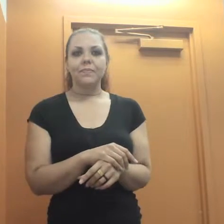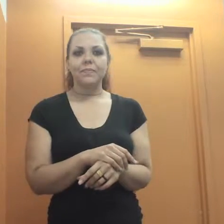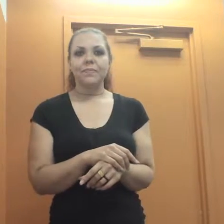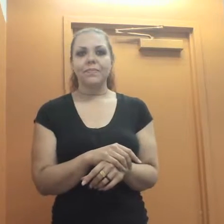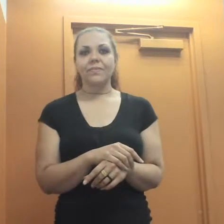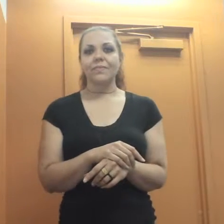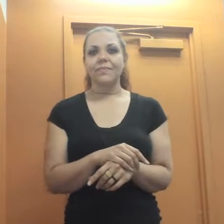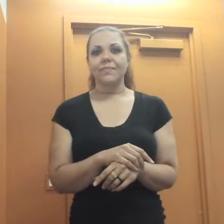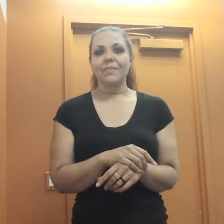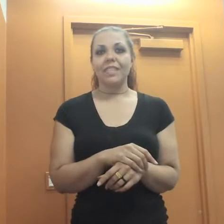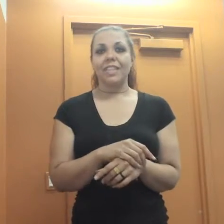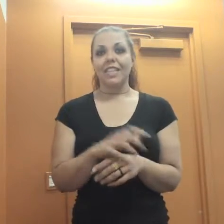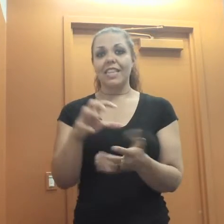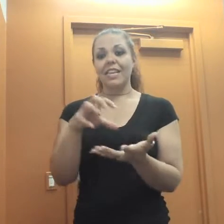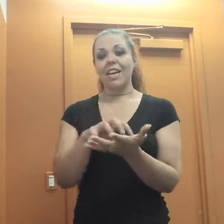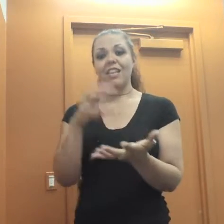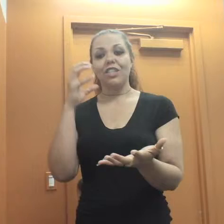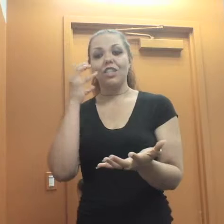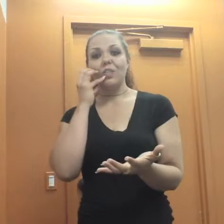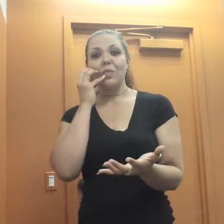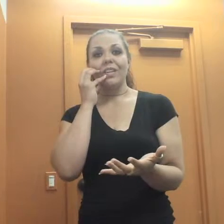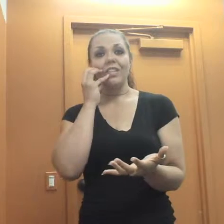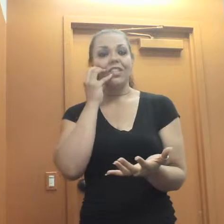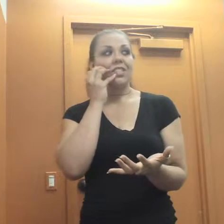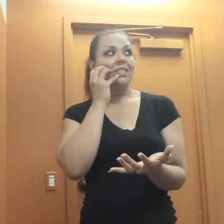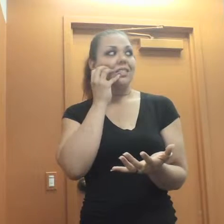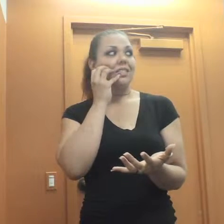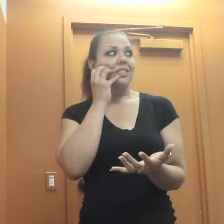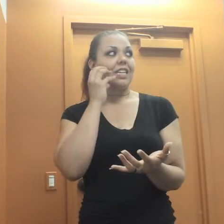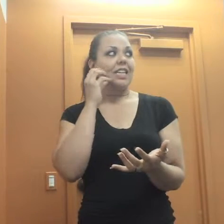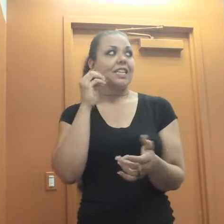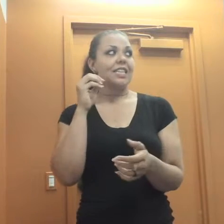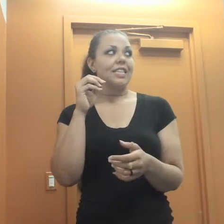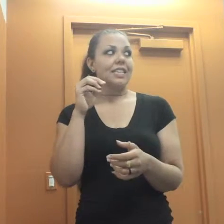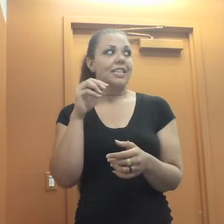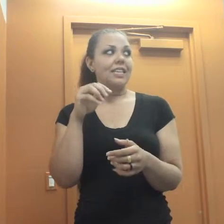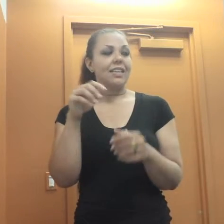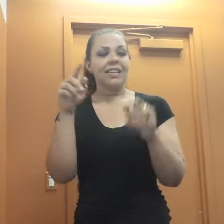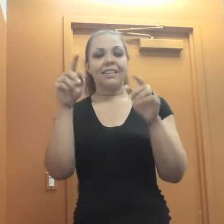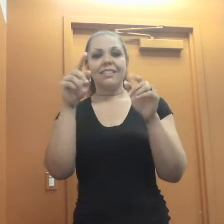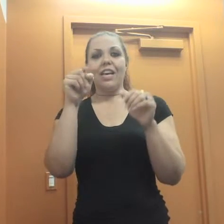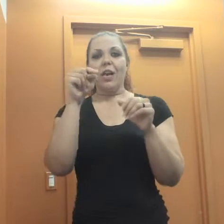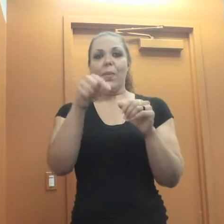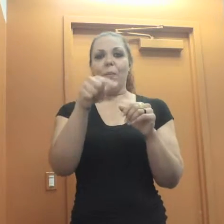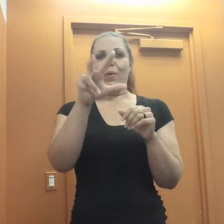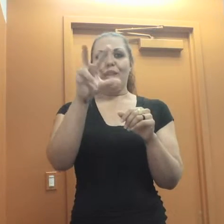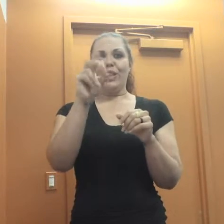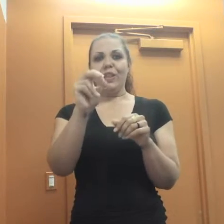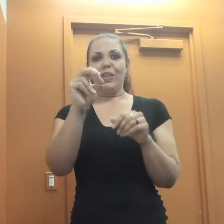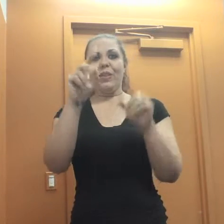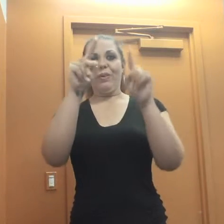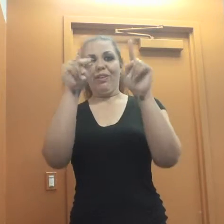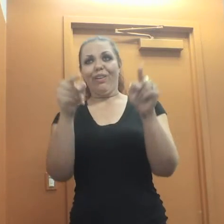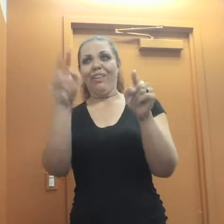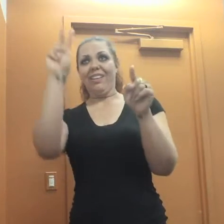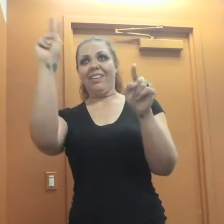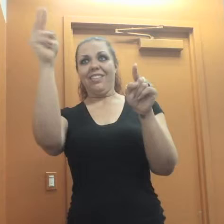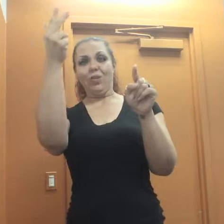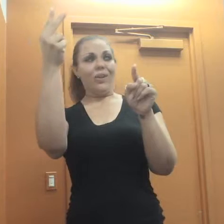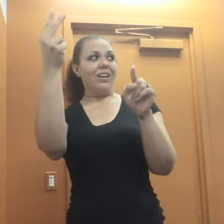sulfur trioxide was 0.3 molar, and that has to be squared. The concentration of sulfur dioxide was